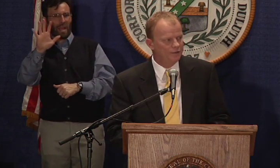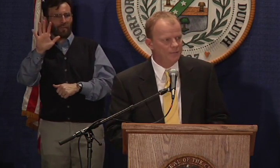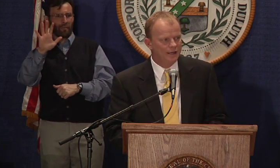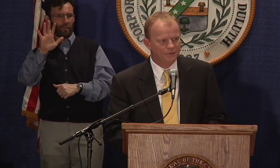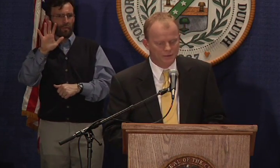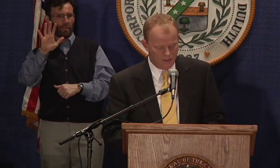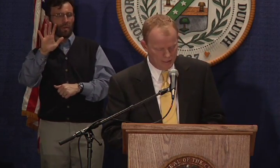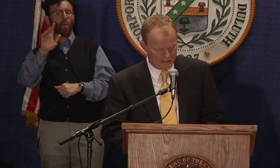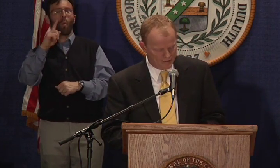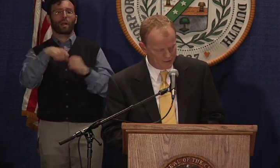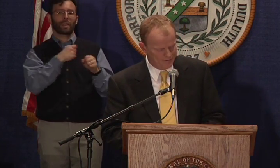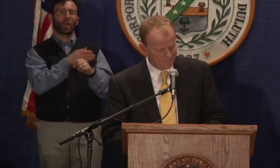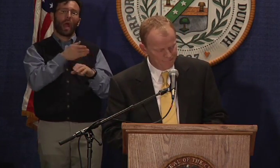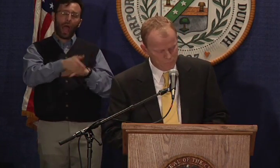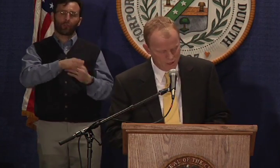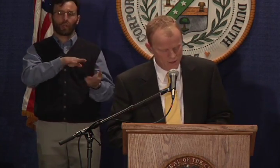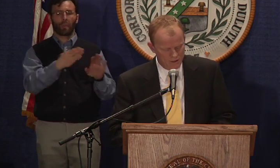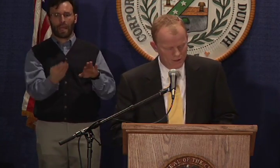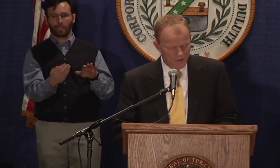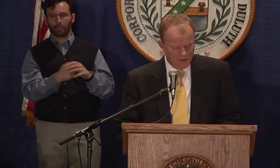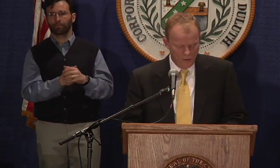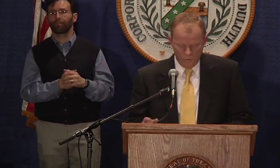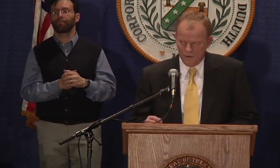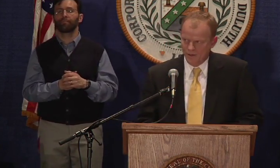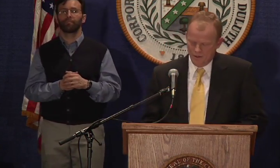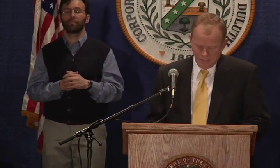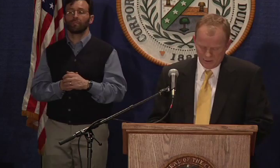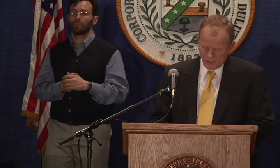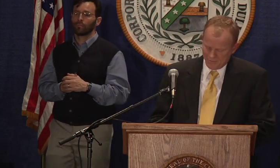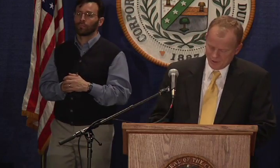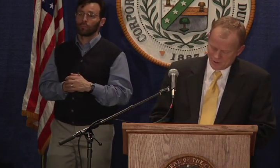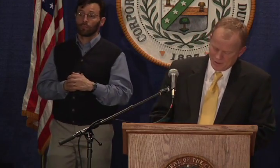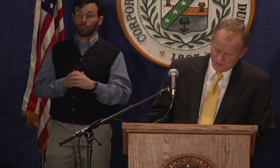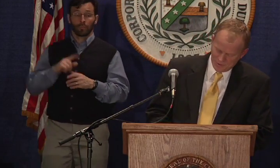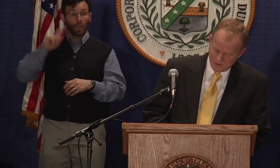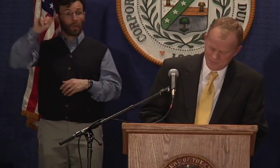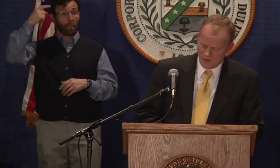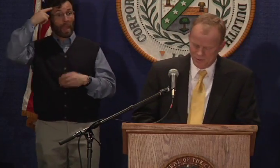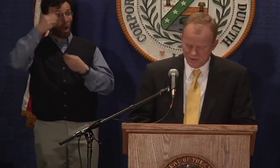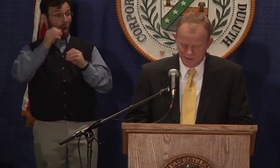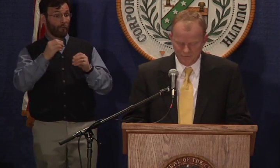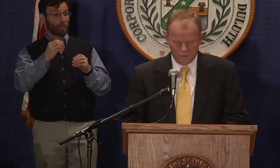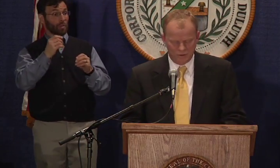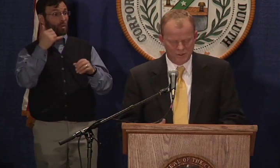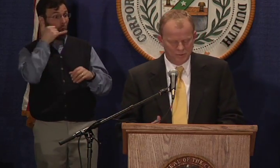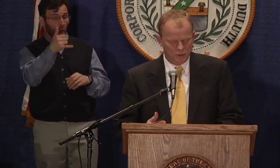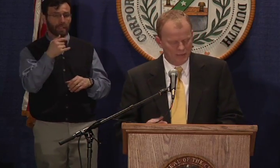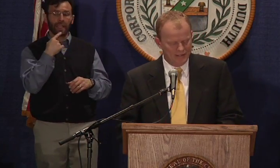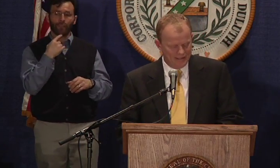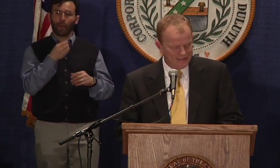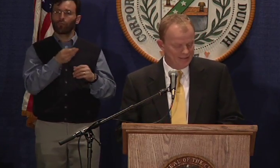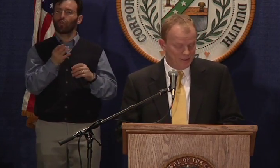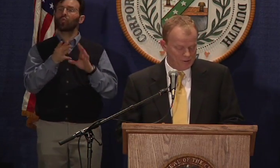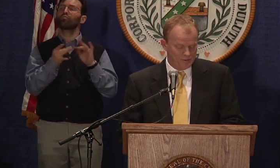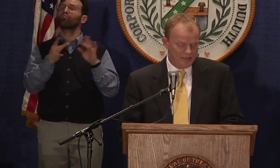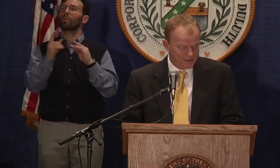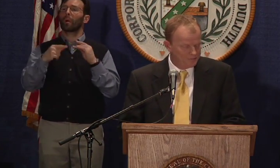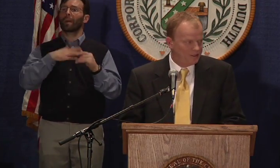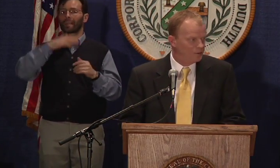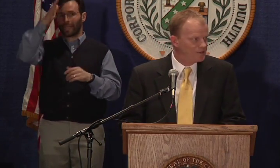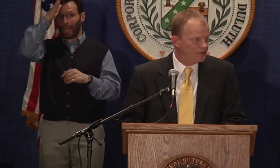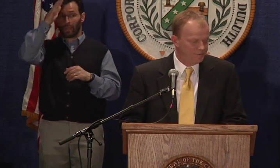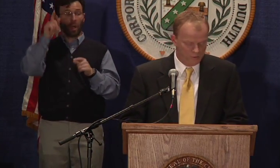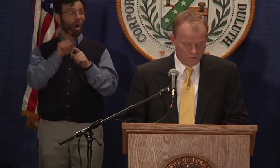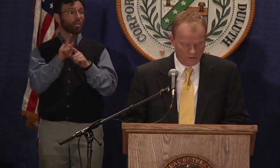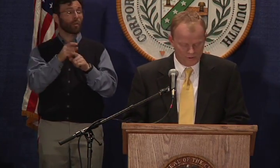1 year after he passed. When the mayor's office called to see if I wouldn't say a few words about my dad, they also asked